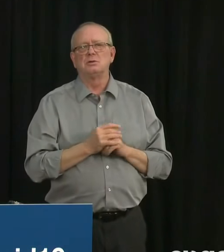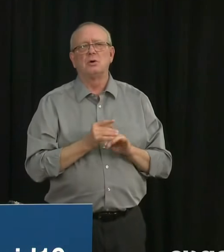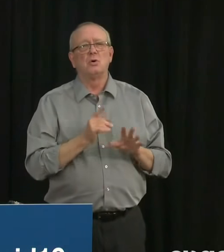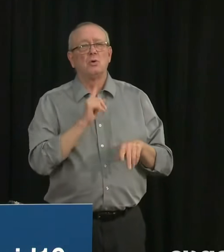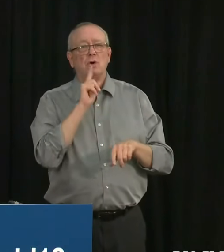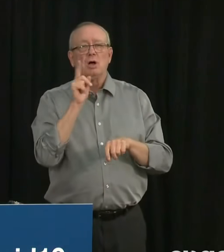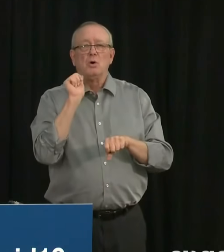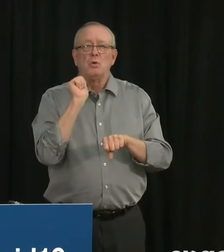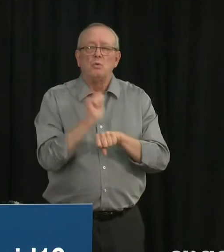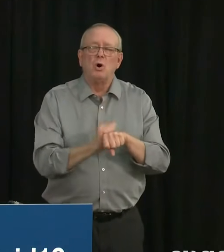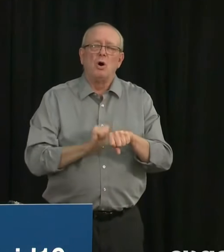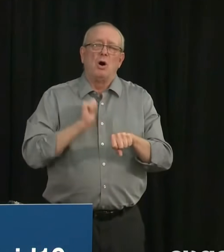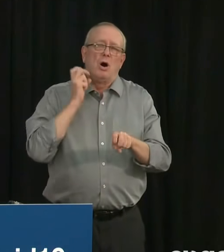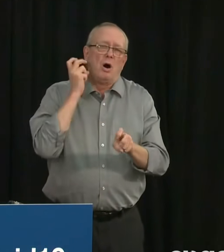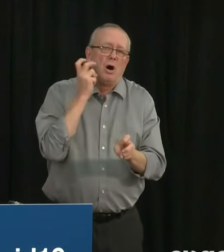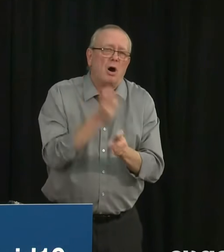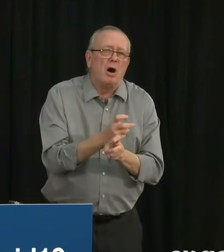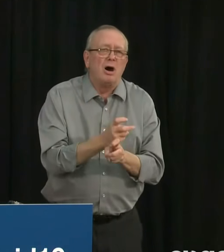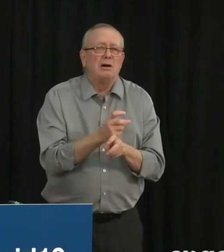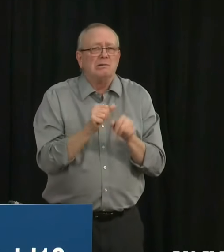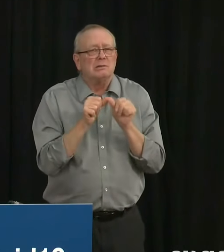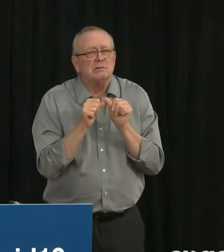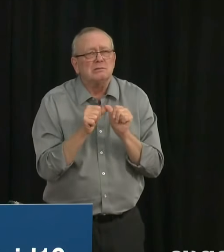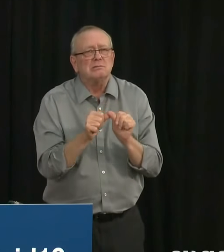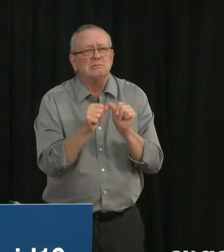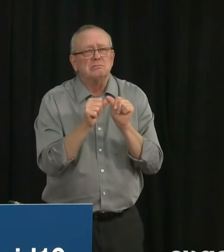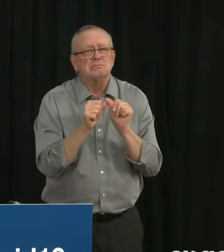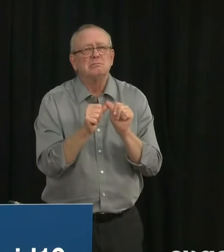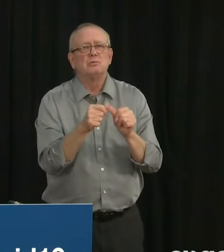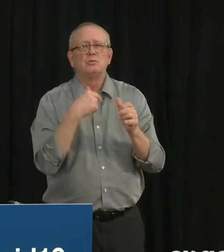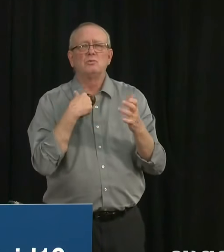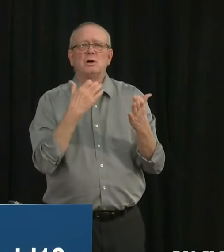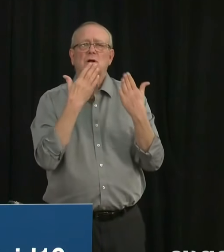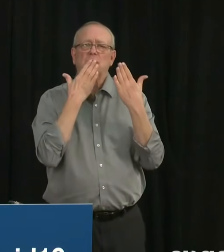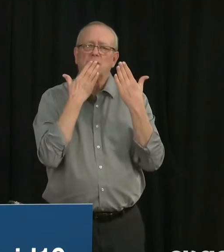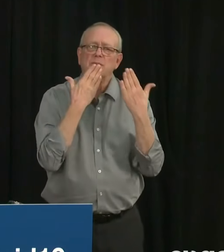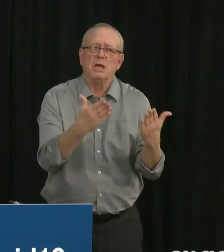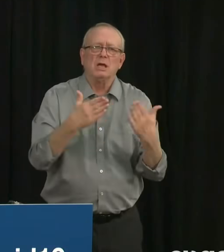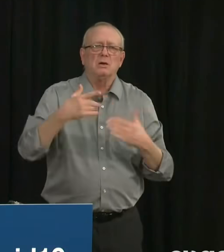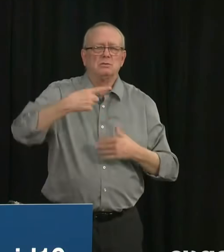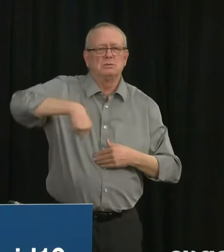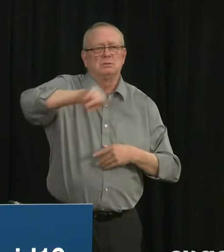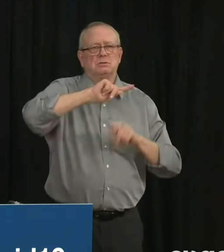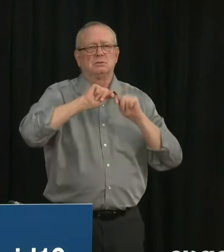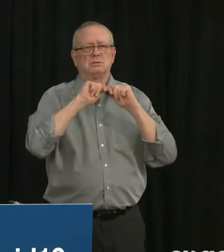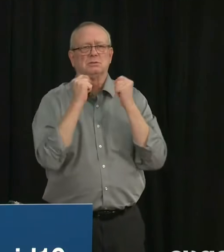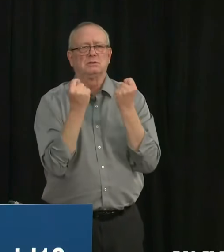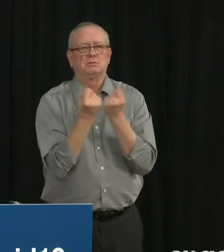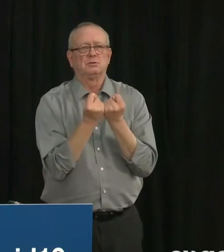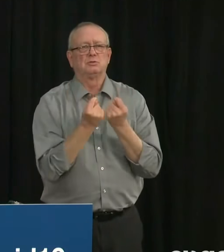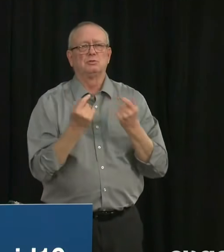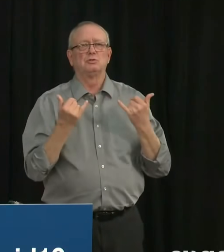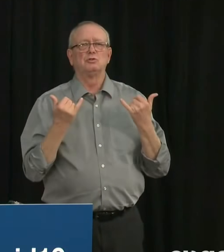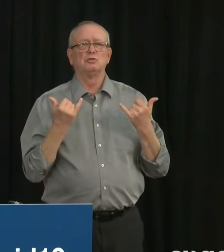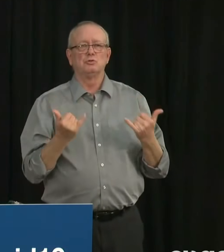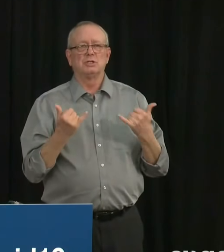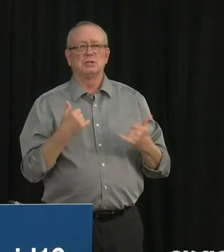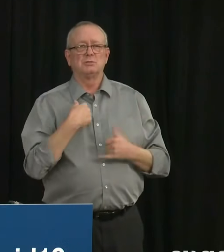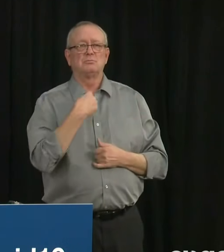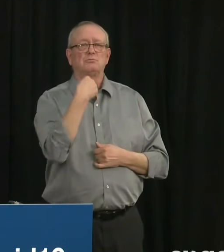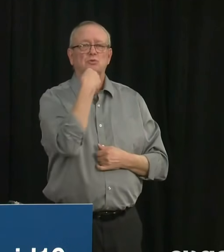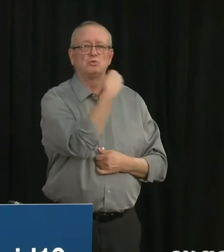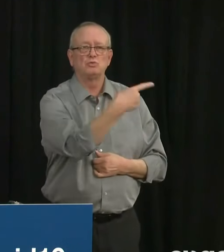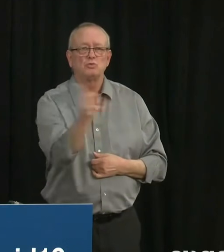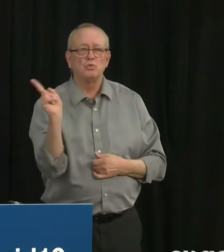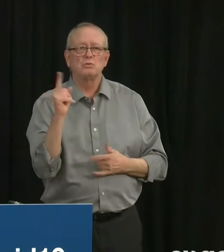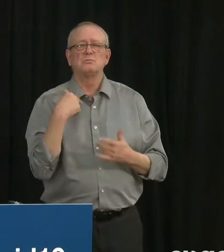so. I am profoundly grateful for the commitment of this team, and today I have reminded them of my gratitude and